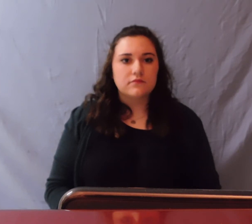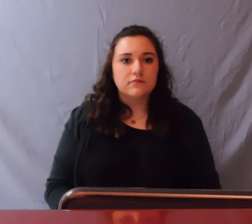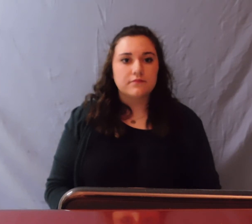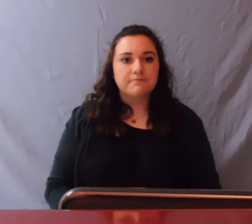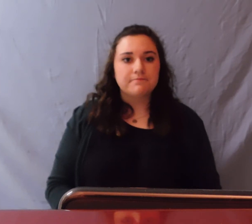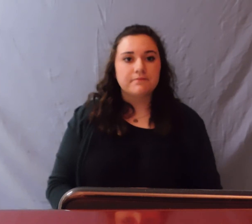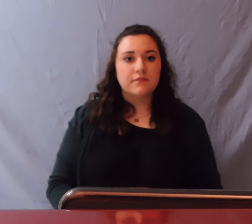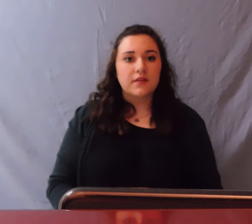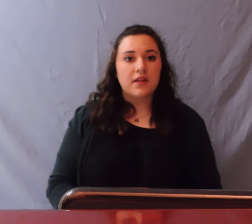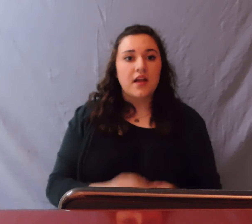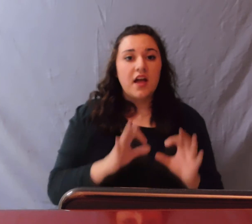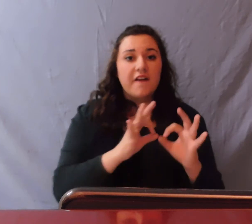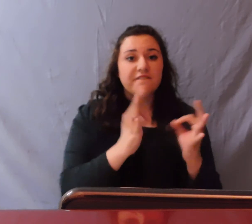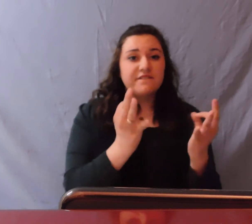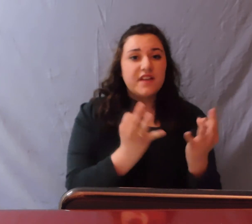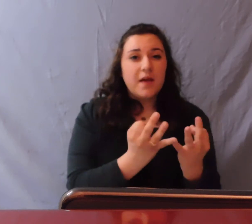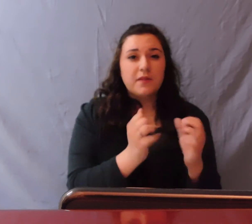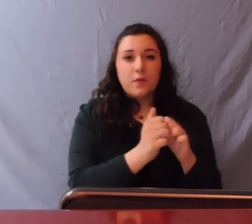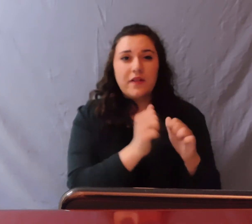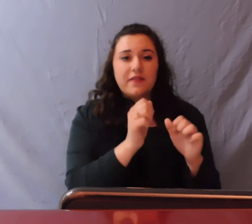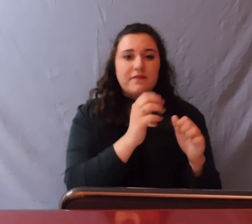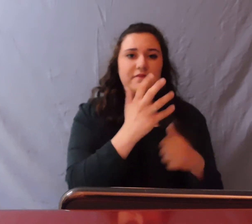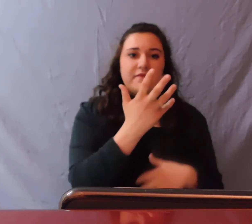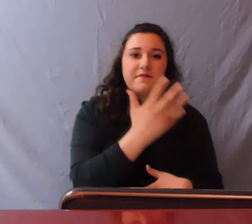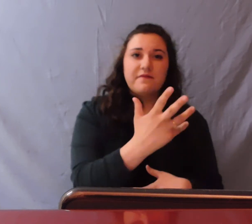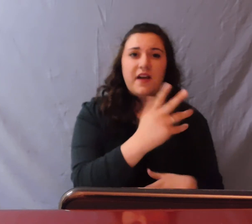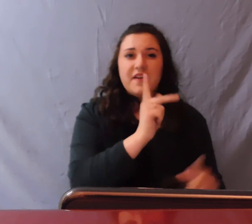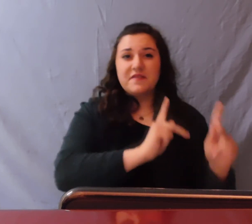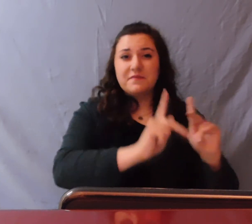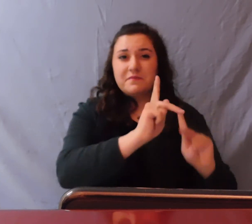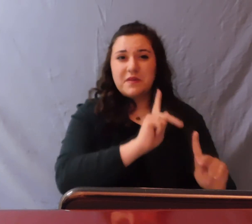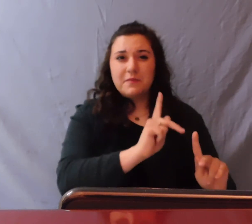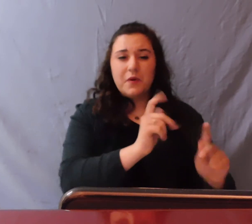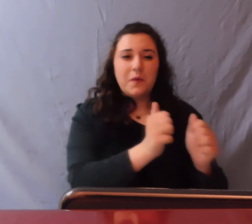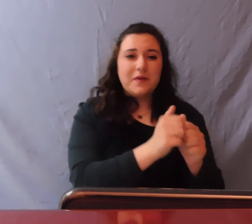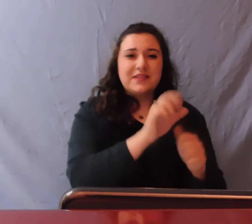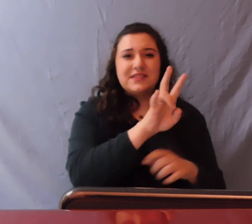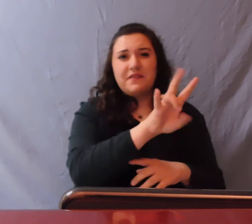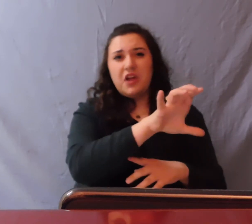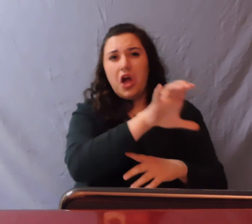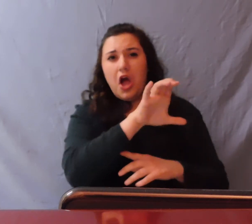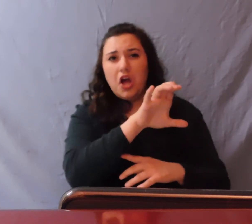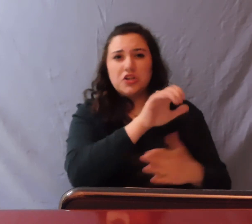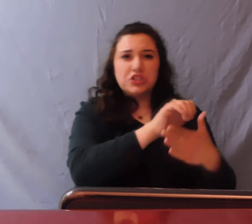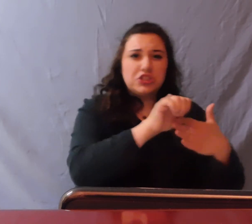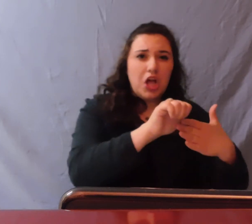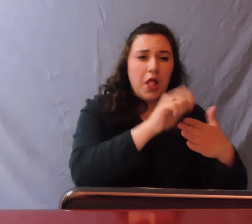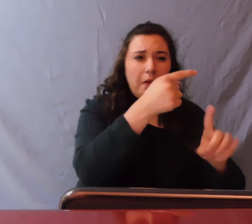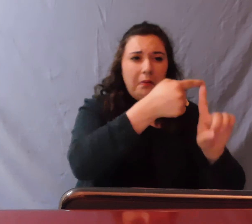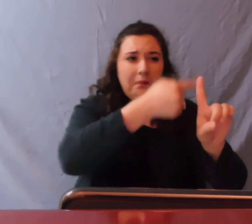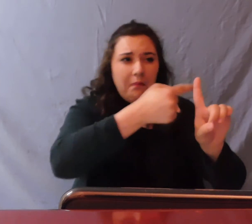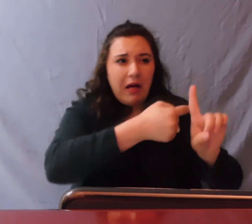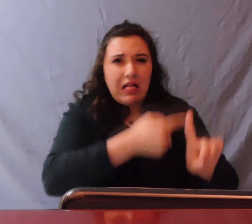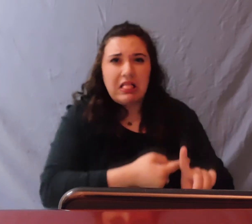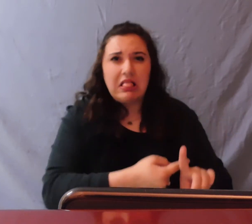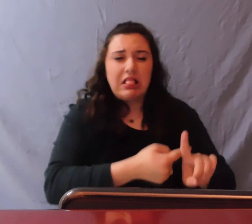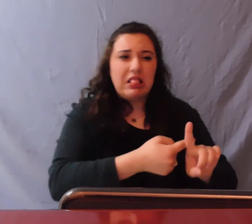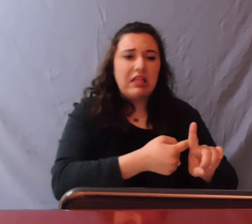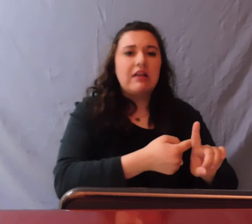Family of five living on a $700 a month income, you may be able to apply for supplemental income as well.